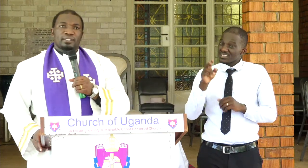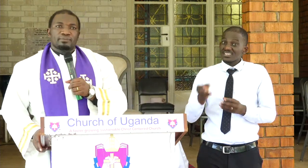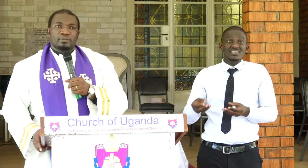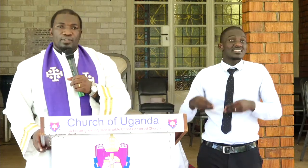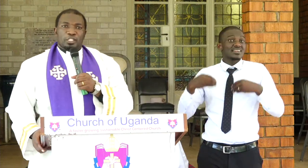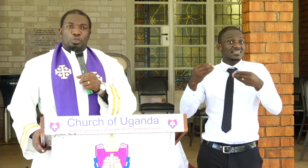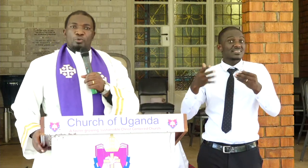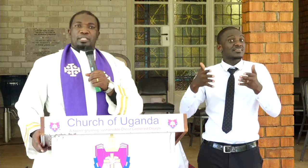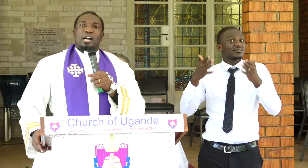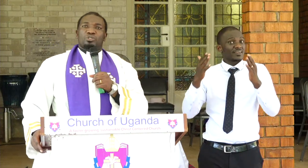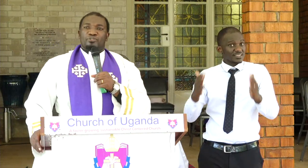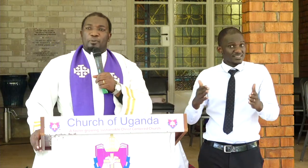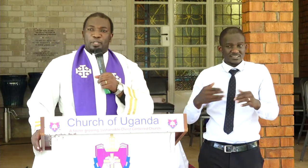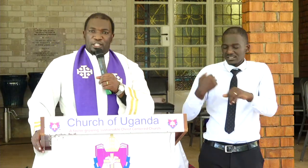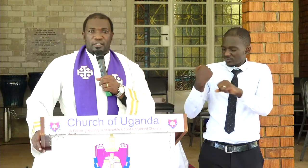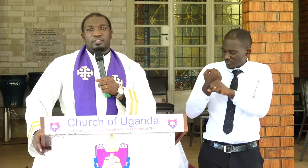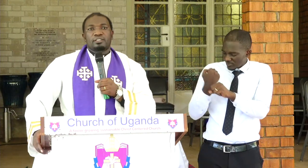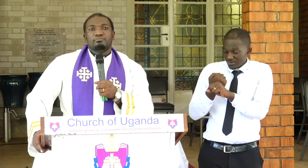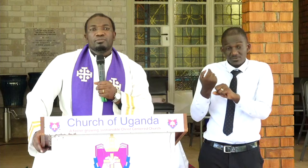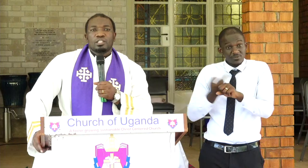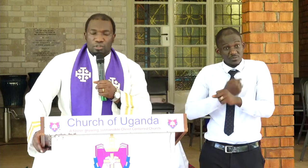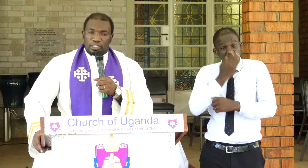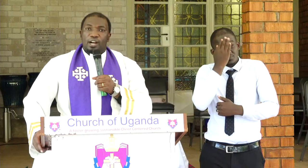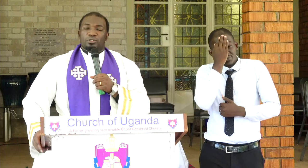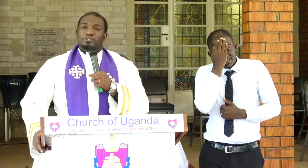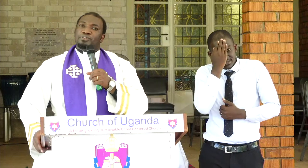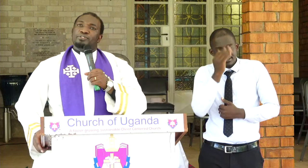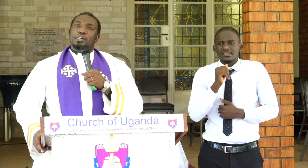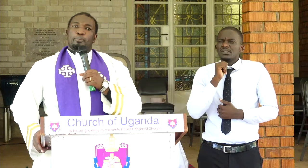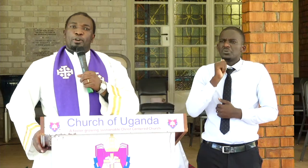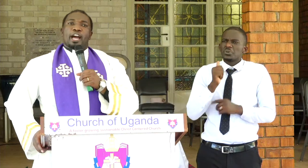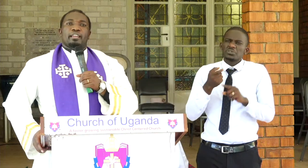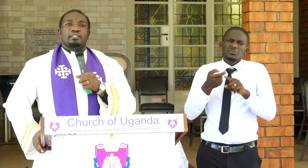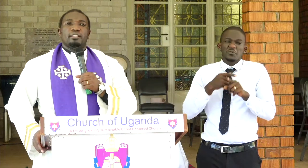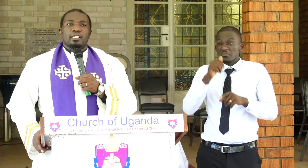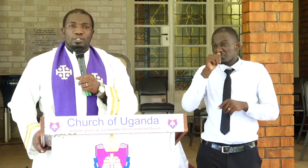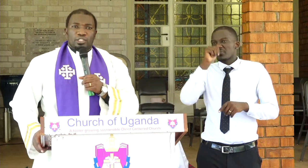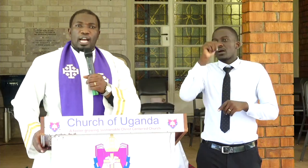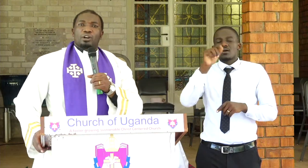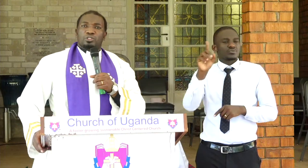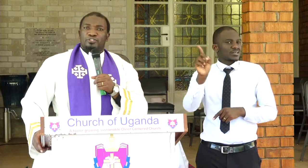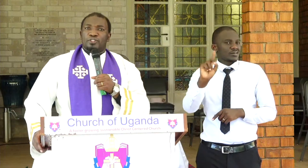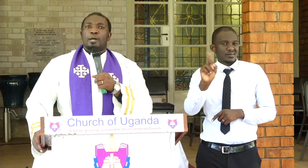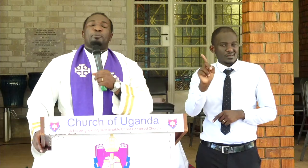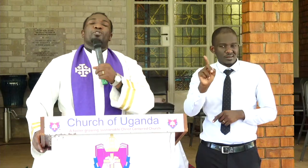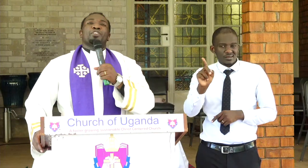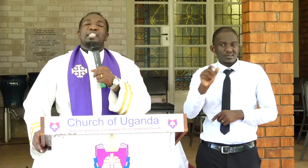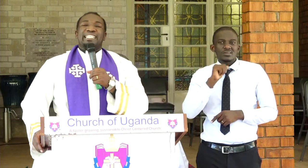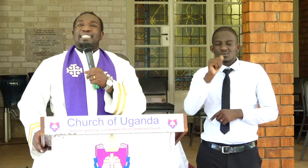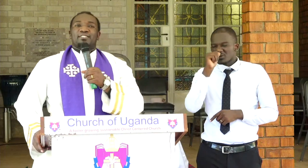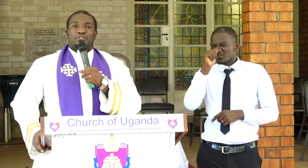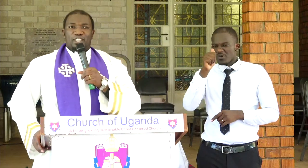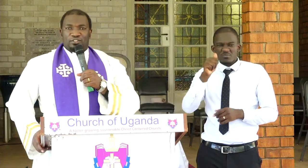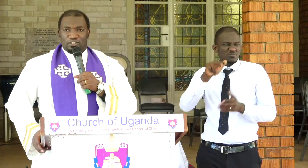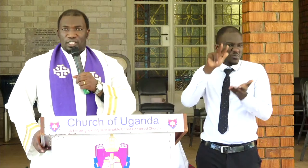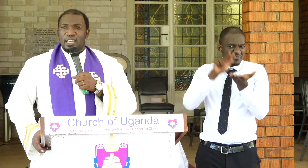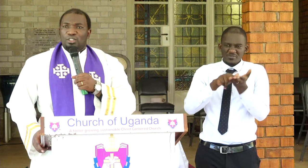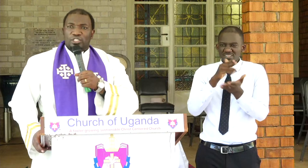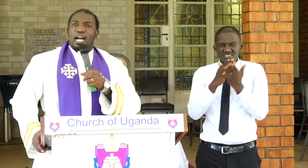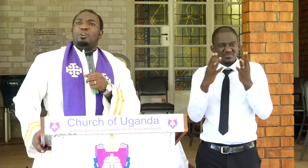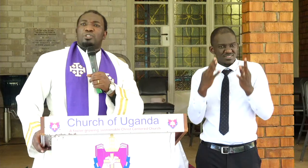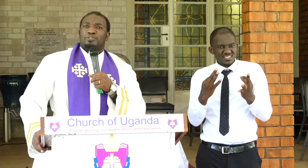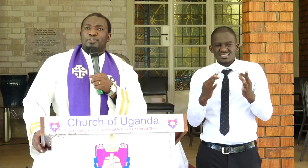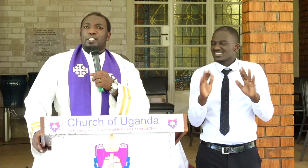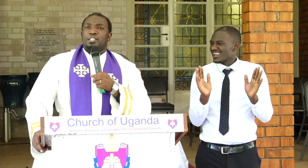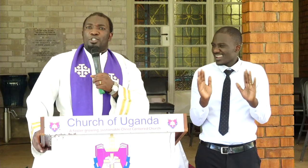givers that do it out of obedience, not out of pride, not out of proving certain things,